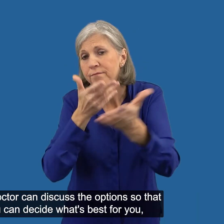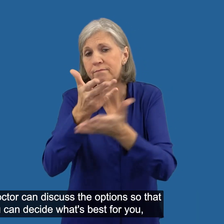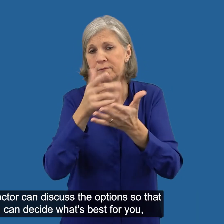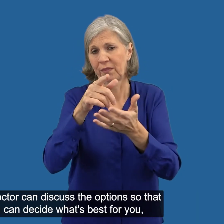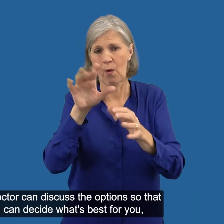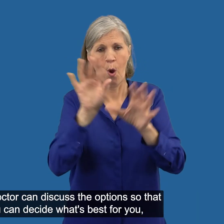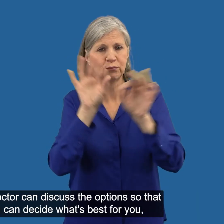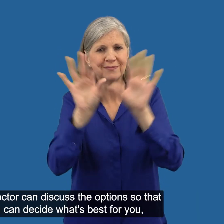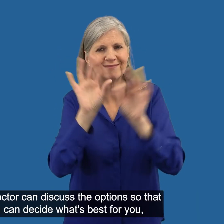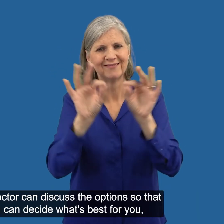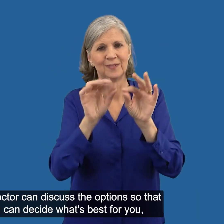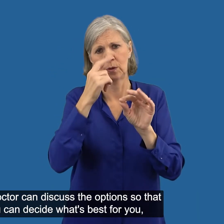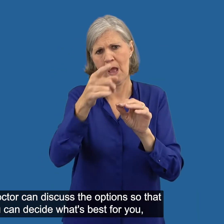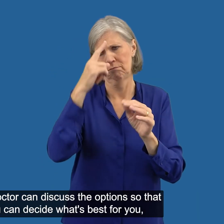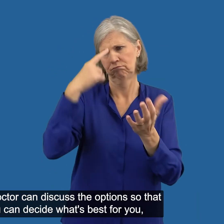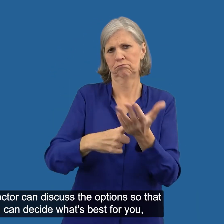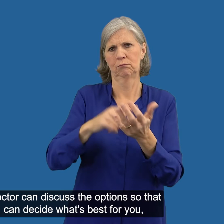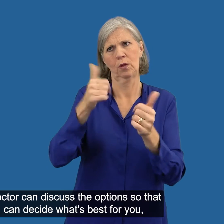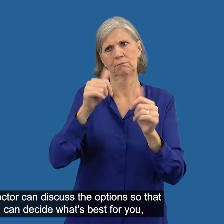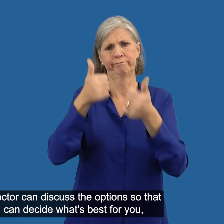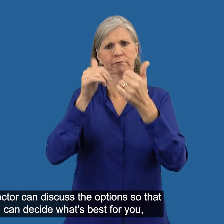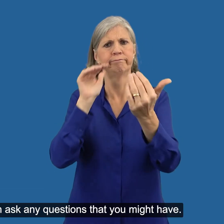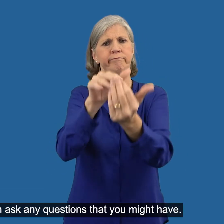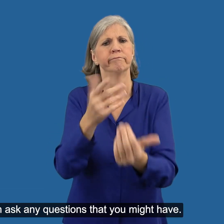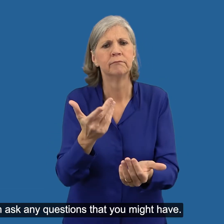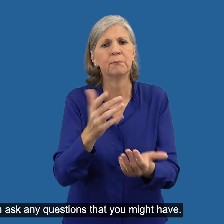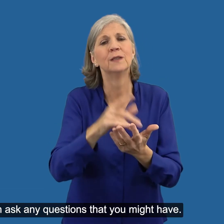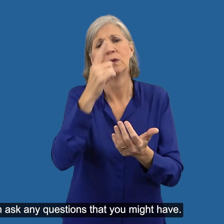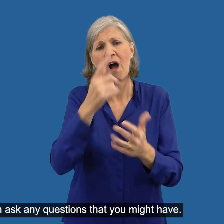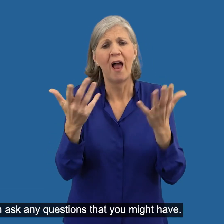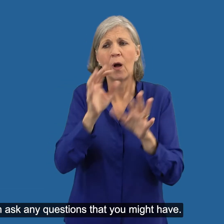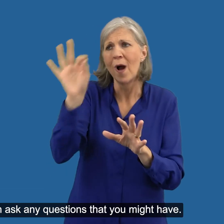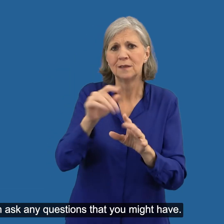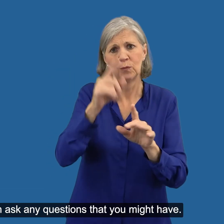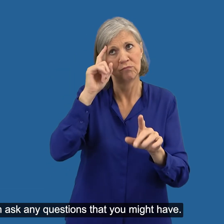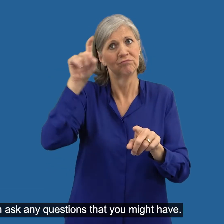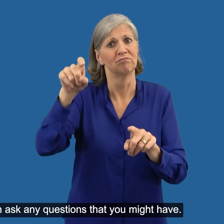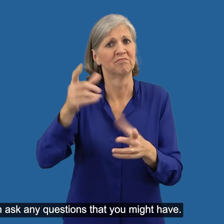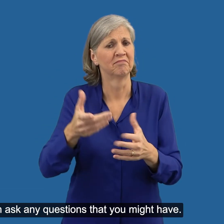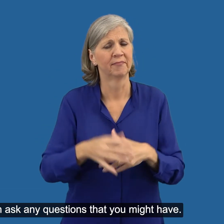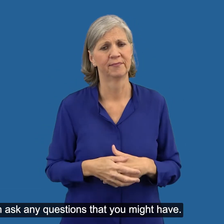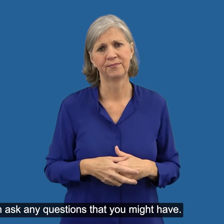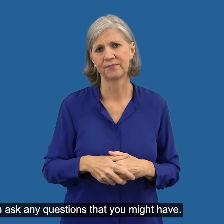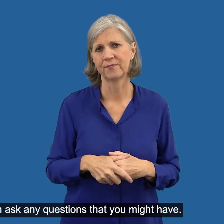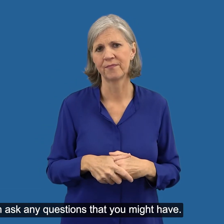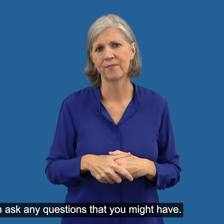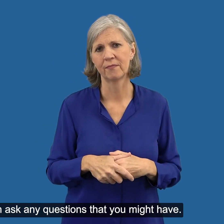Your doctor can discuss the options so that you can decide what's best for you, and you can ask any questions that you might have.